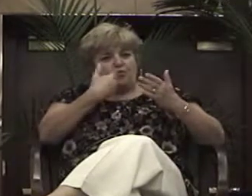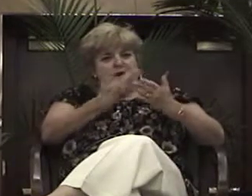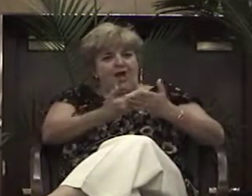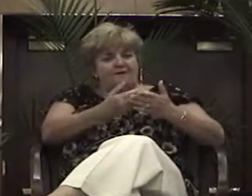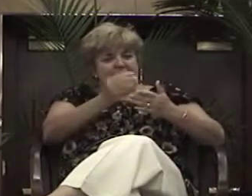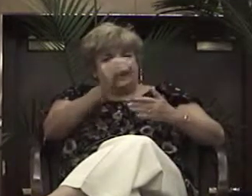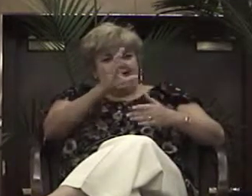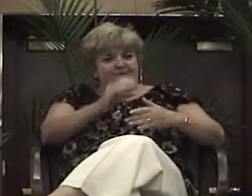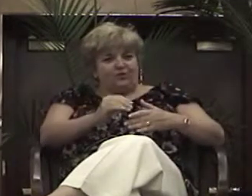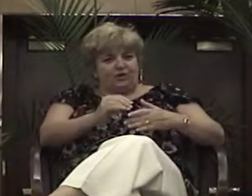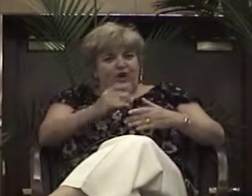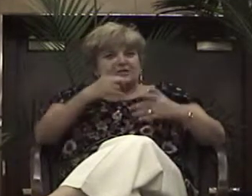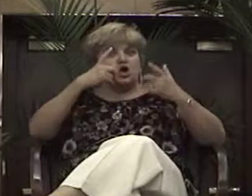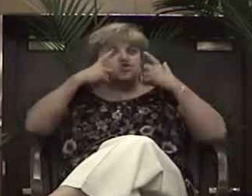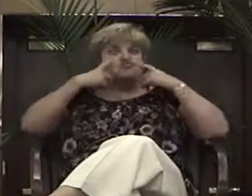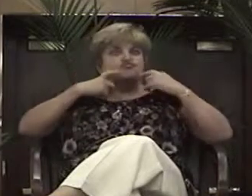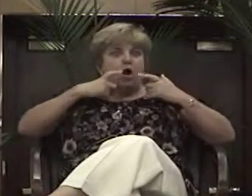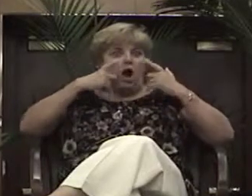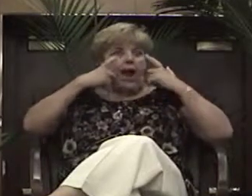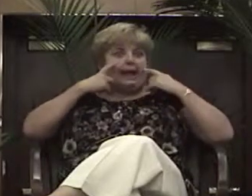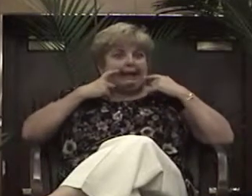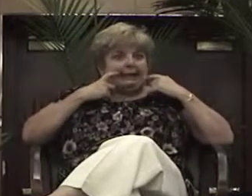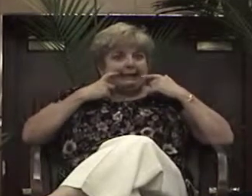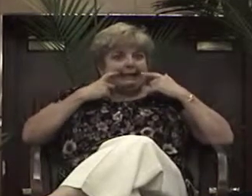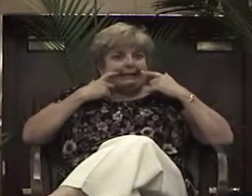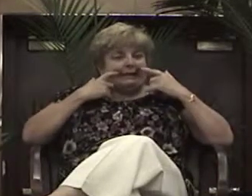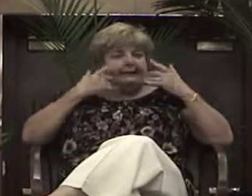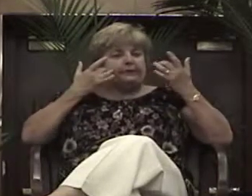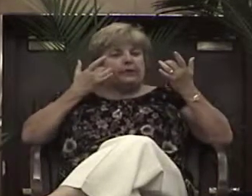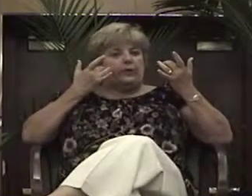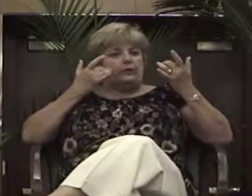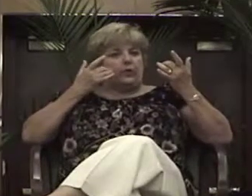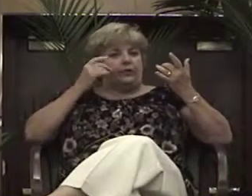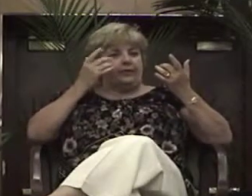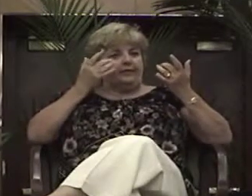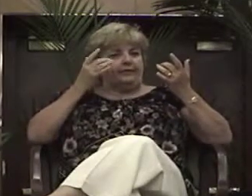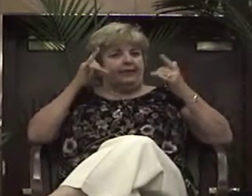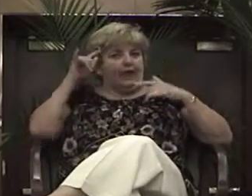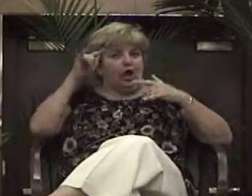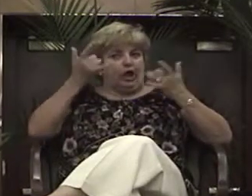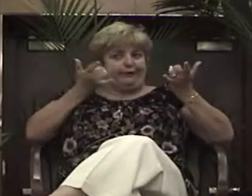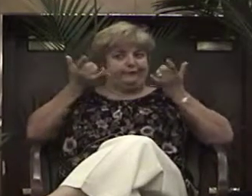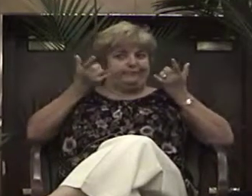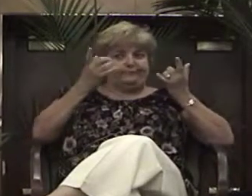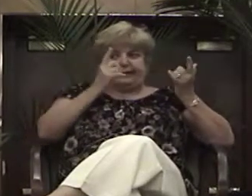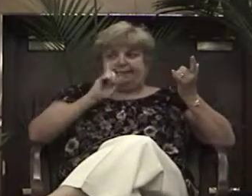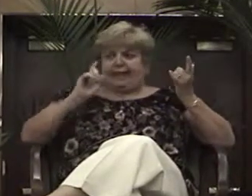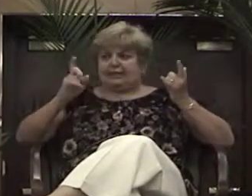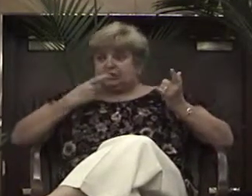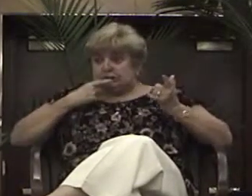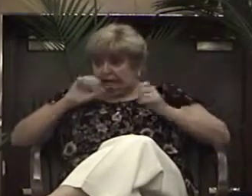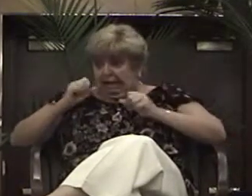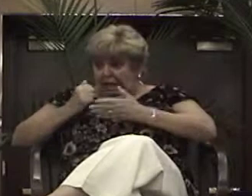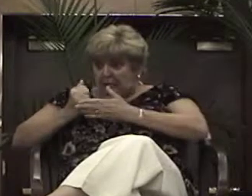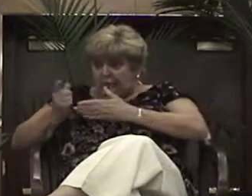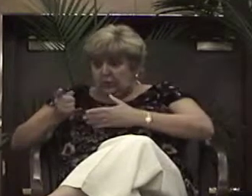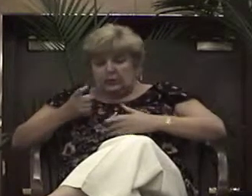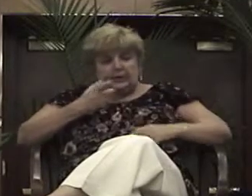little hostess come back and she said, can I help you, sir? I said, no, darling, you wouldn't